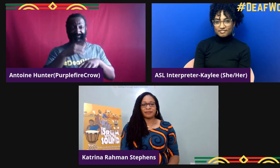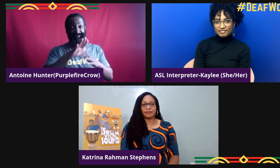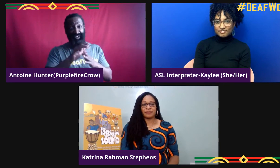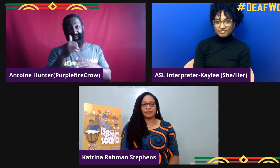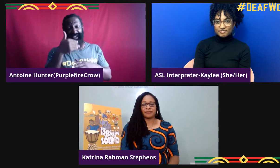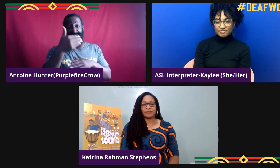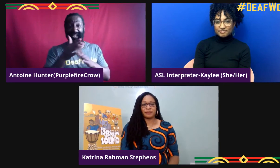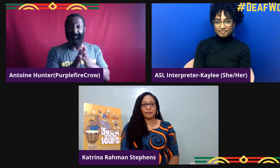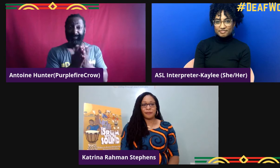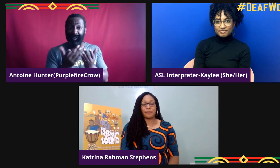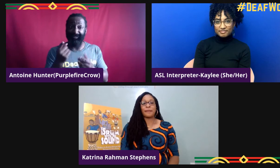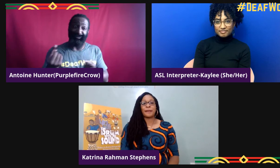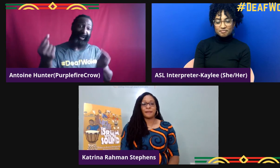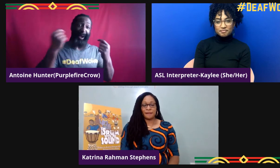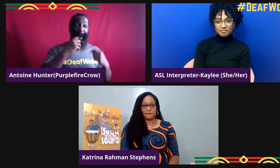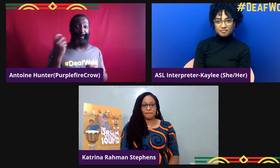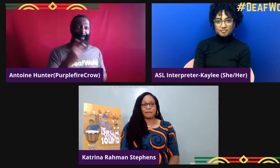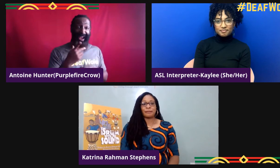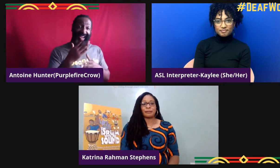Maybe the next time,